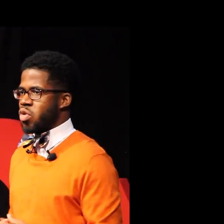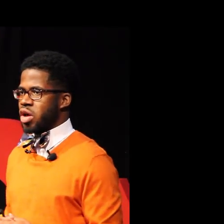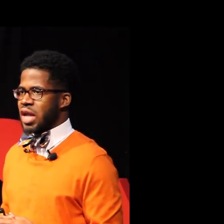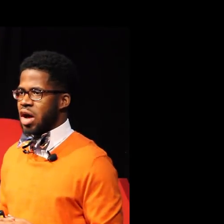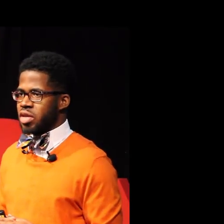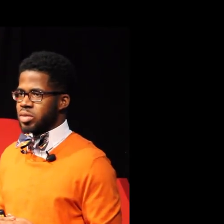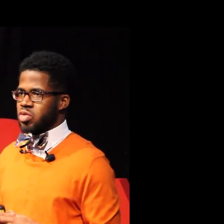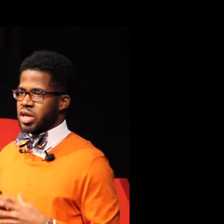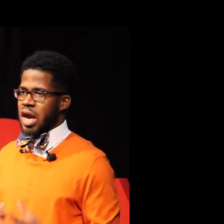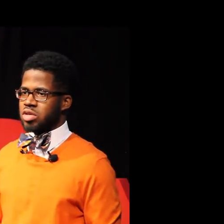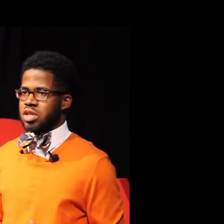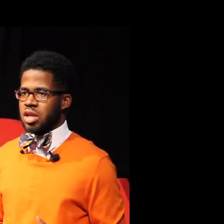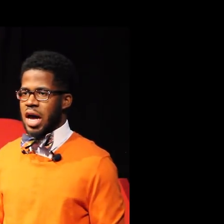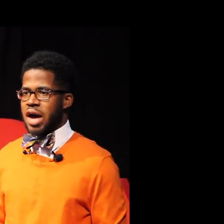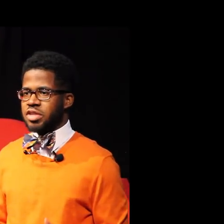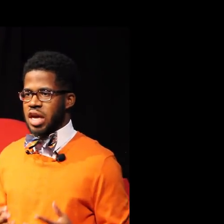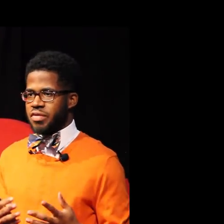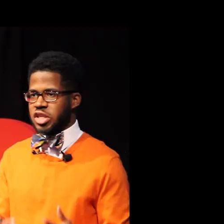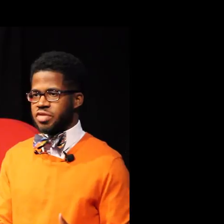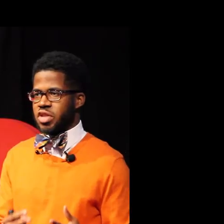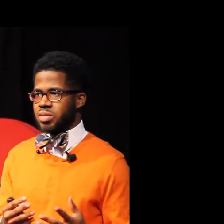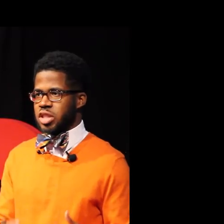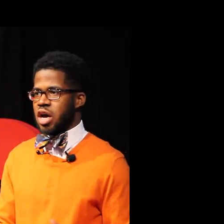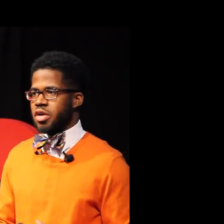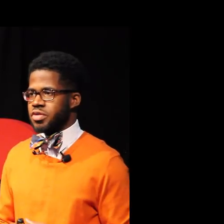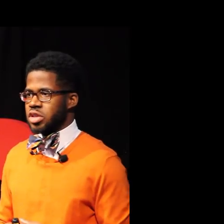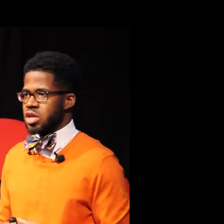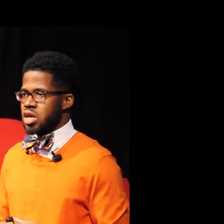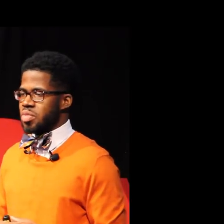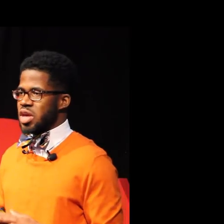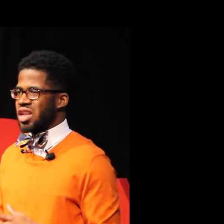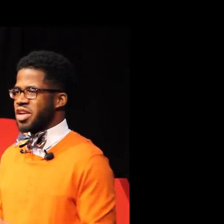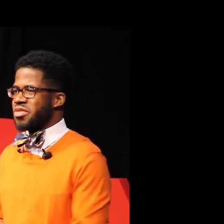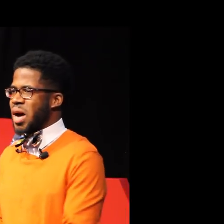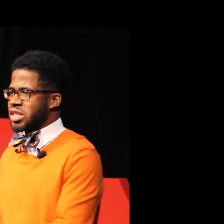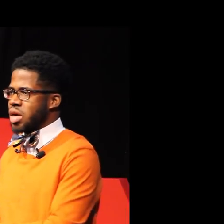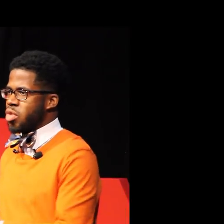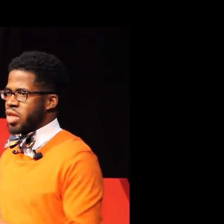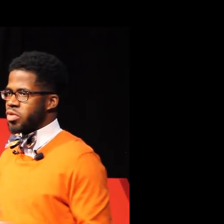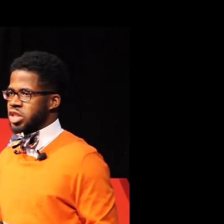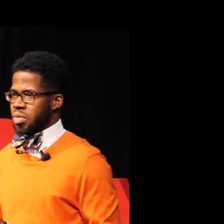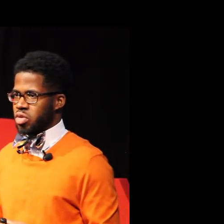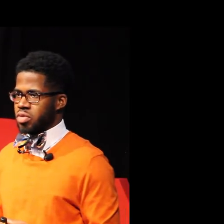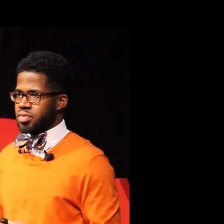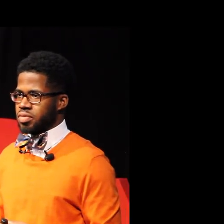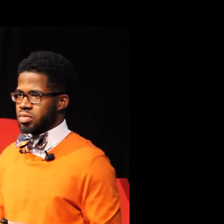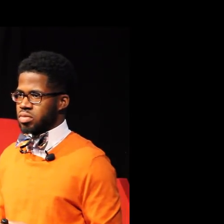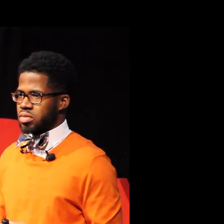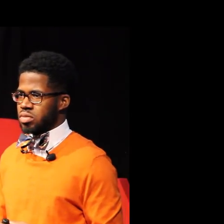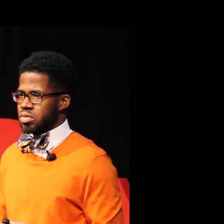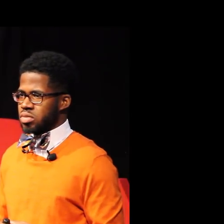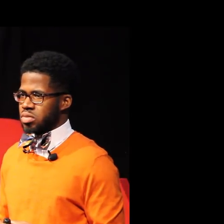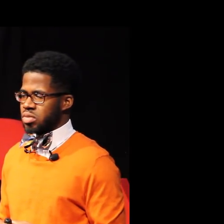kingdom that will allow them to encounter the lives they envision for themselves being lived by someone they resemble?